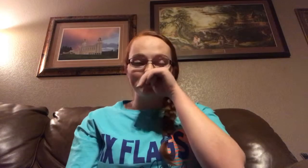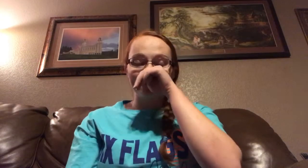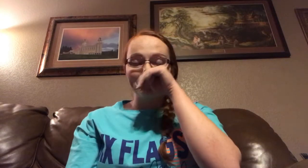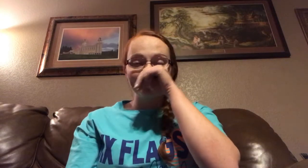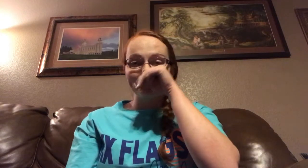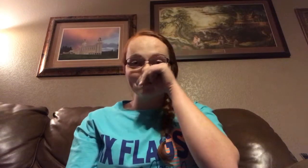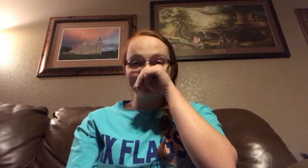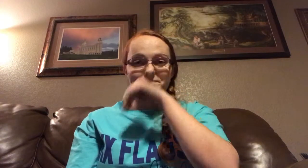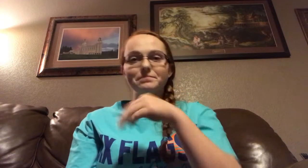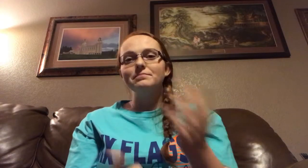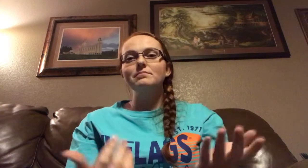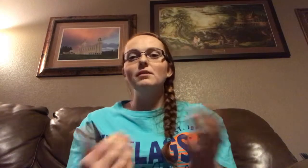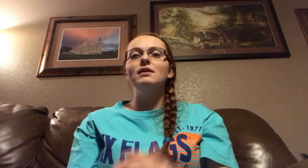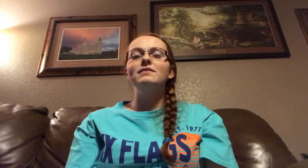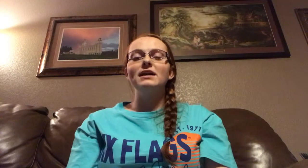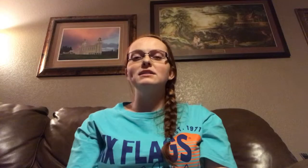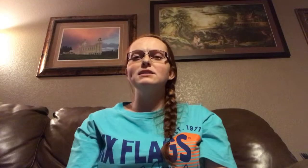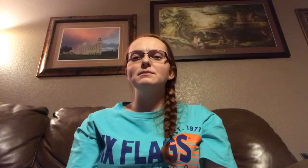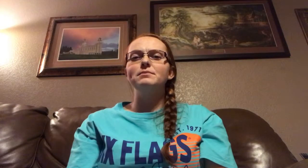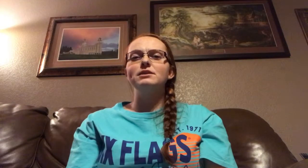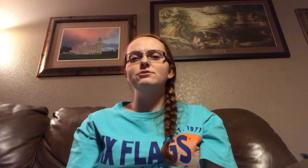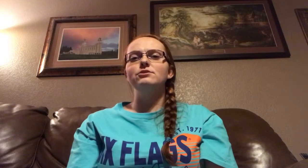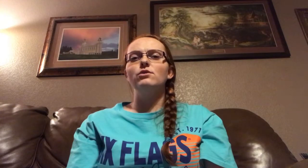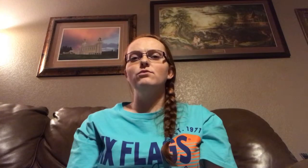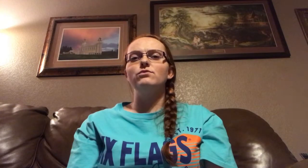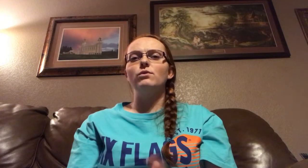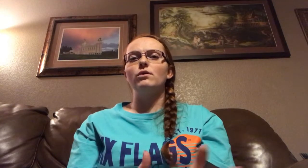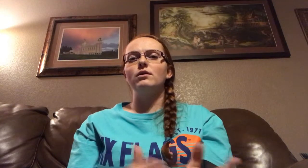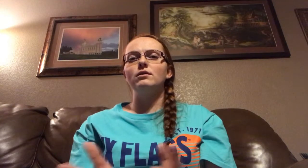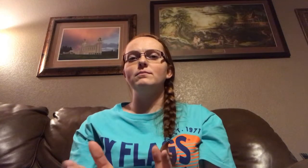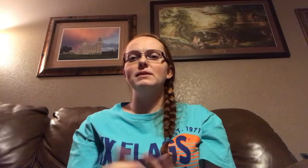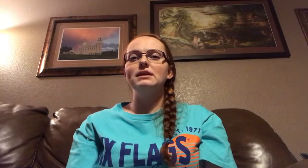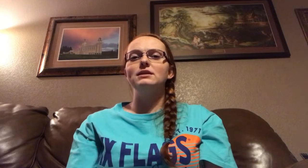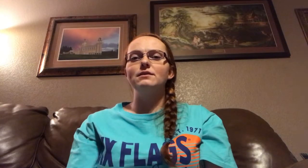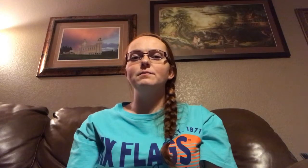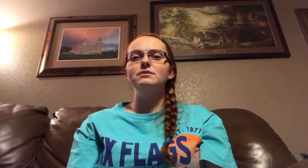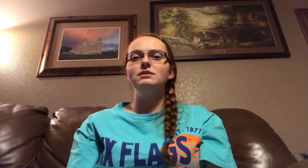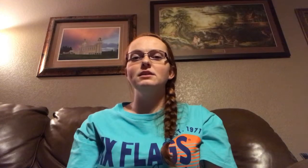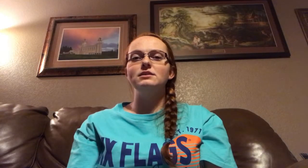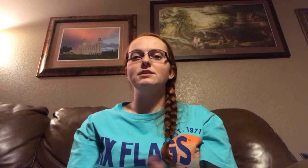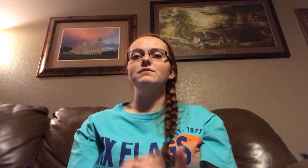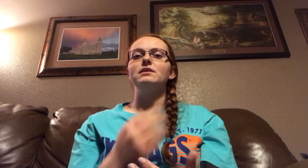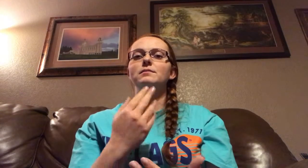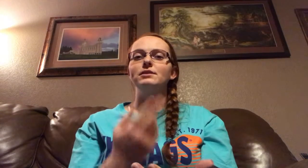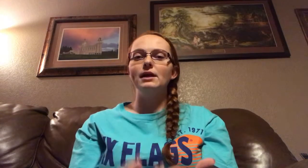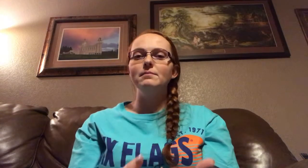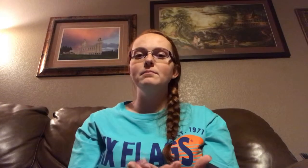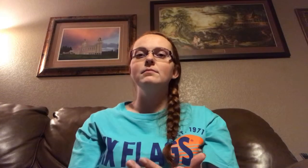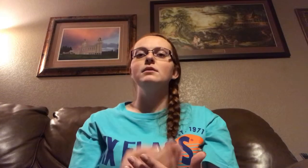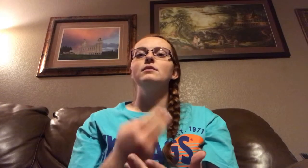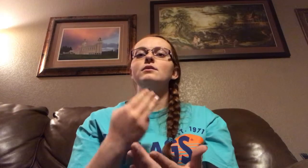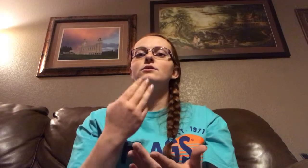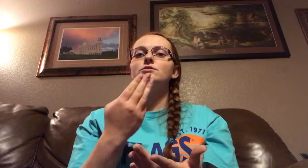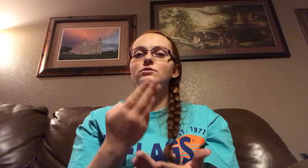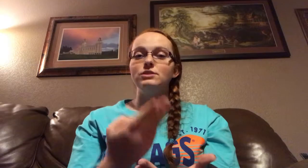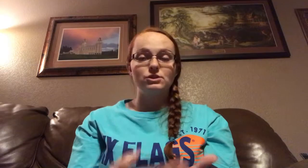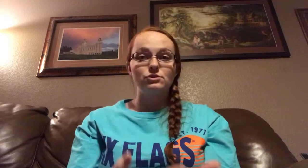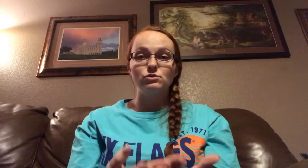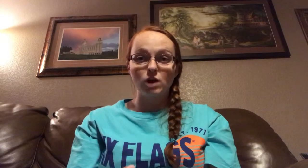So that is a simple intro for meeting a deaf person, is giving them your name, the teacher who taught